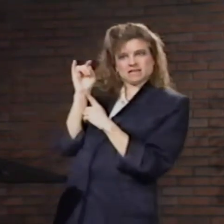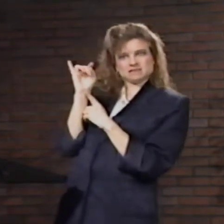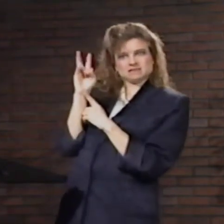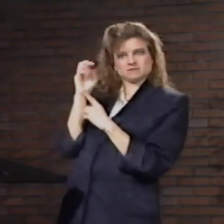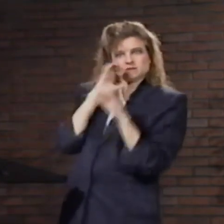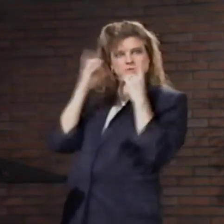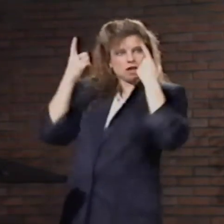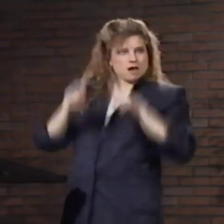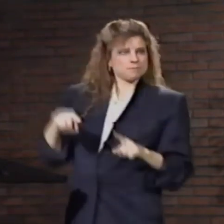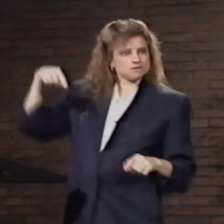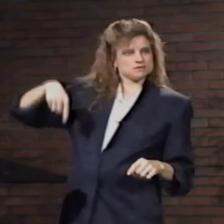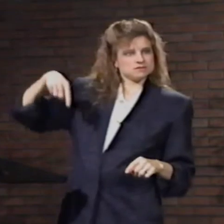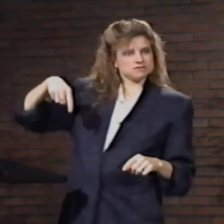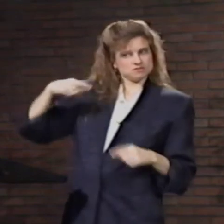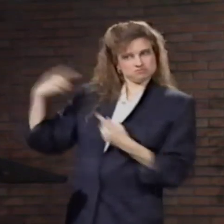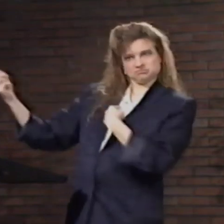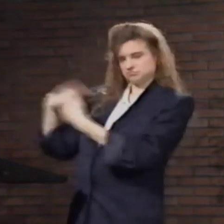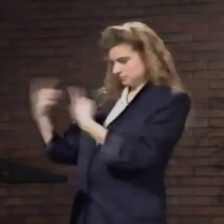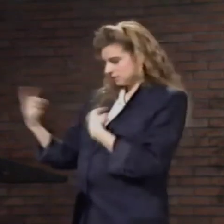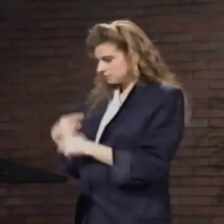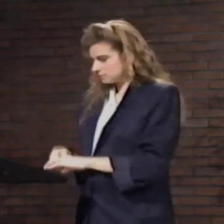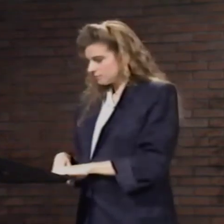so that me and the non-deaf person are on the same page.